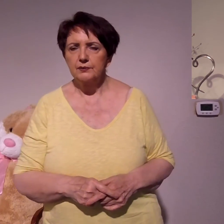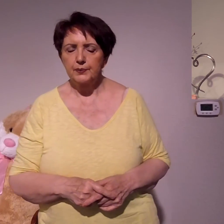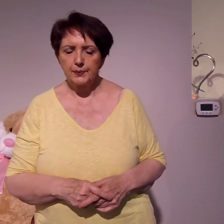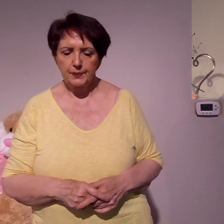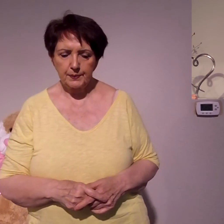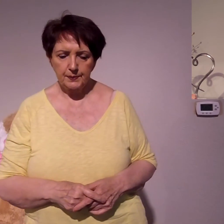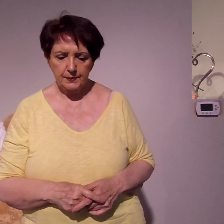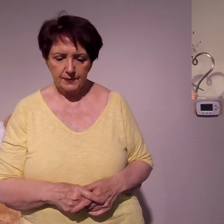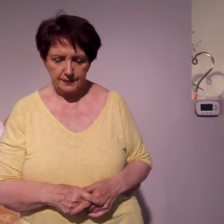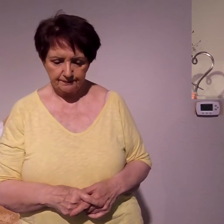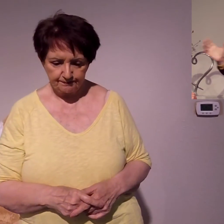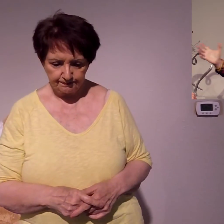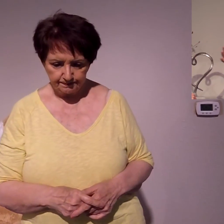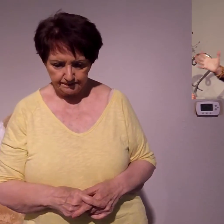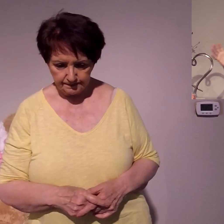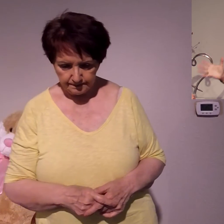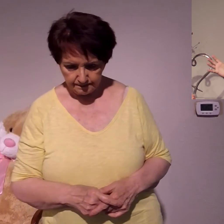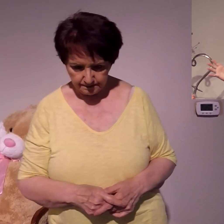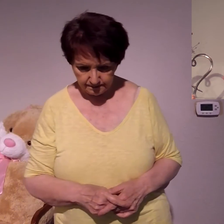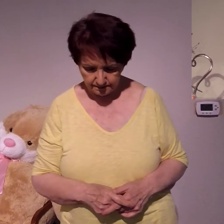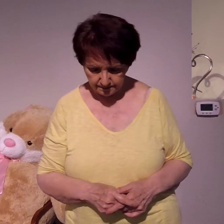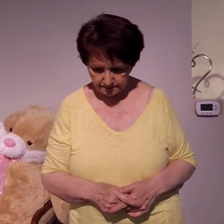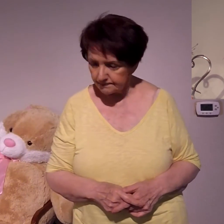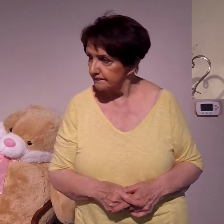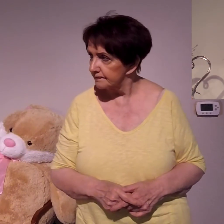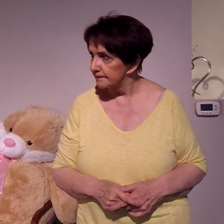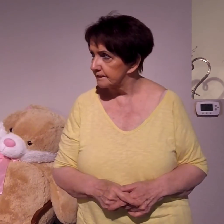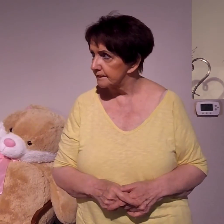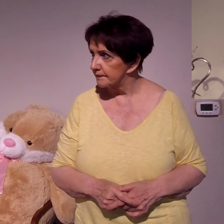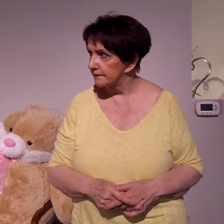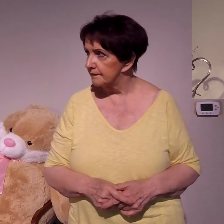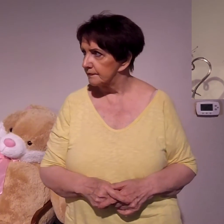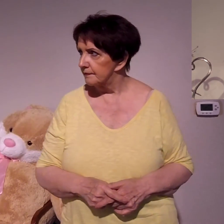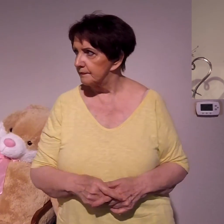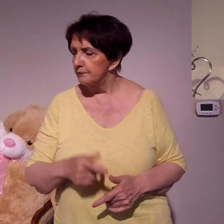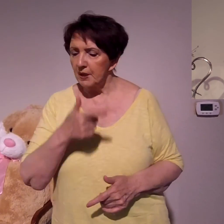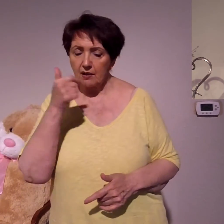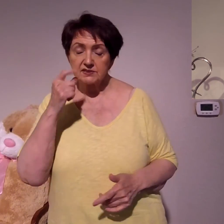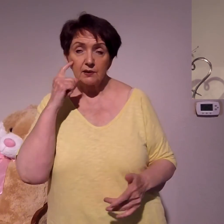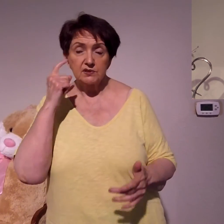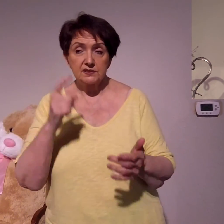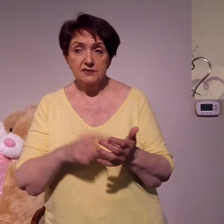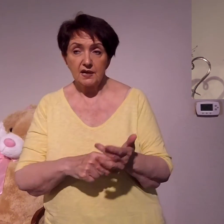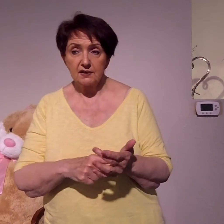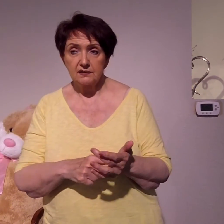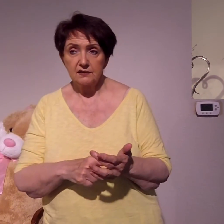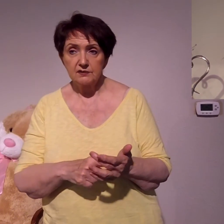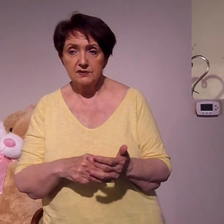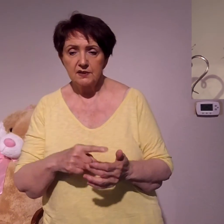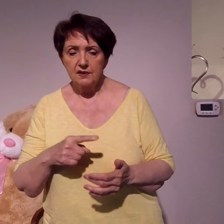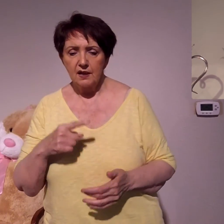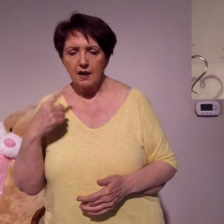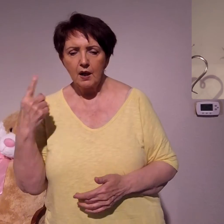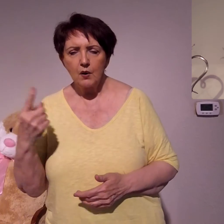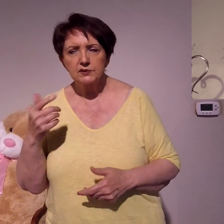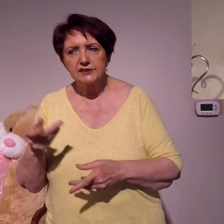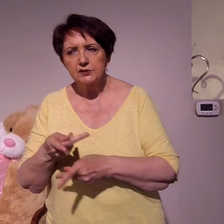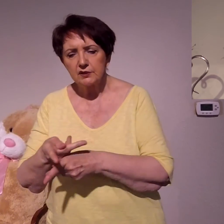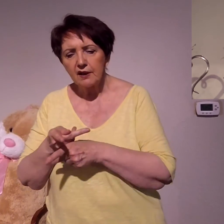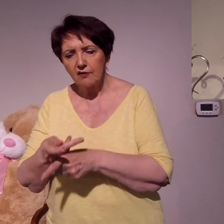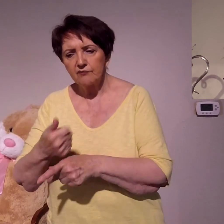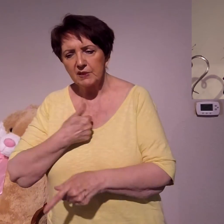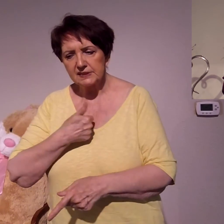expression. I know that I am the one that will nurture me and care for me and love me and honor me and respect